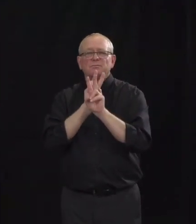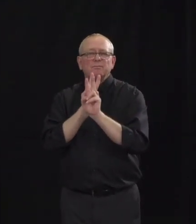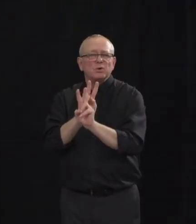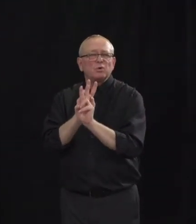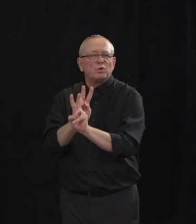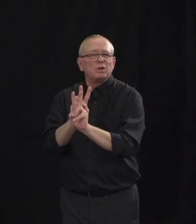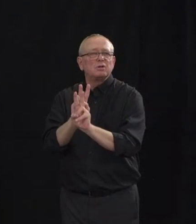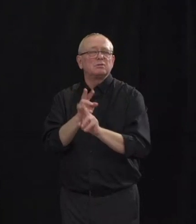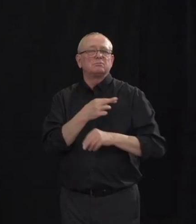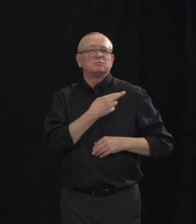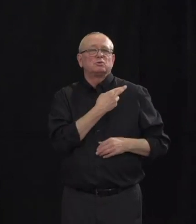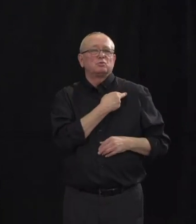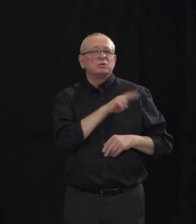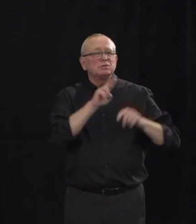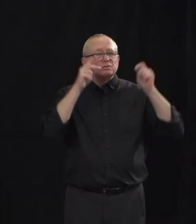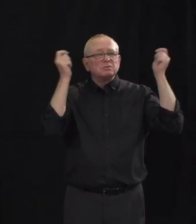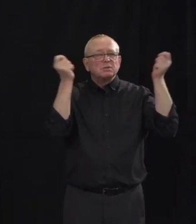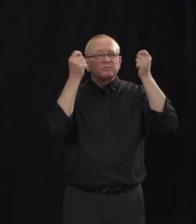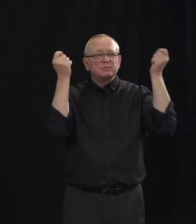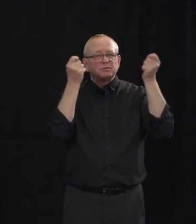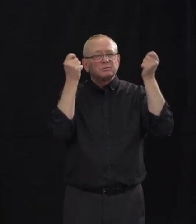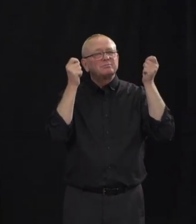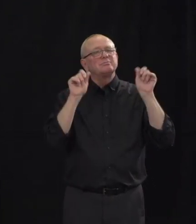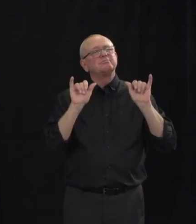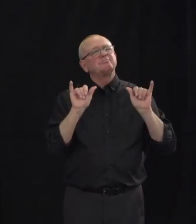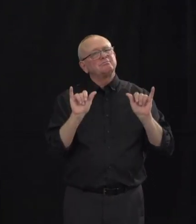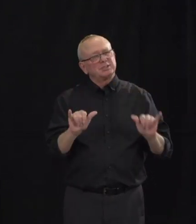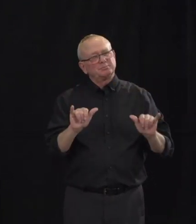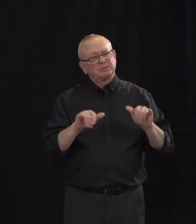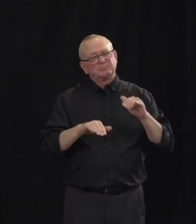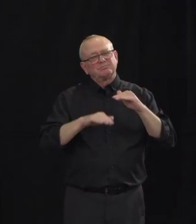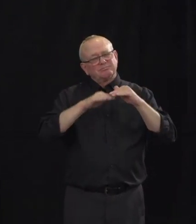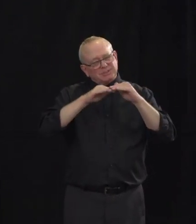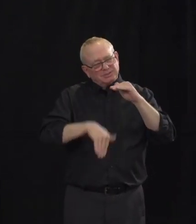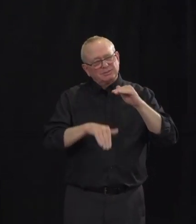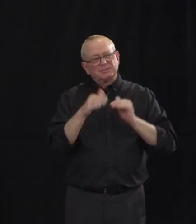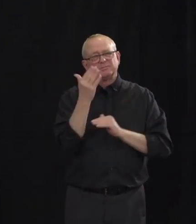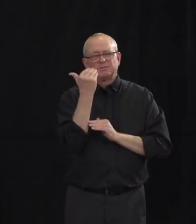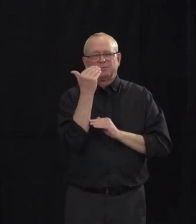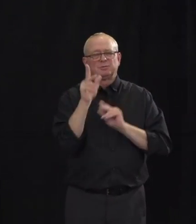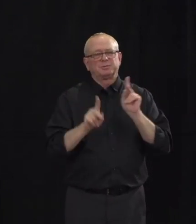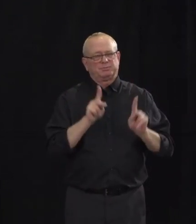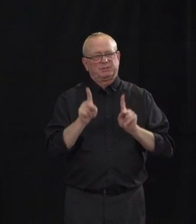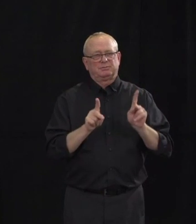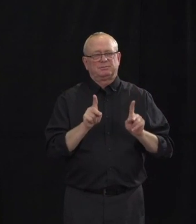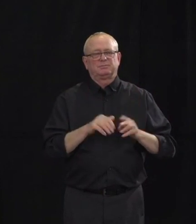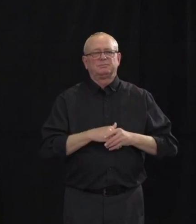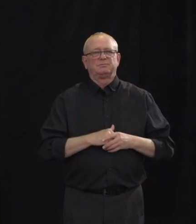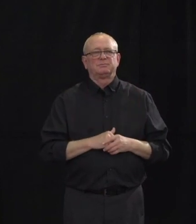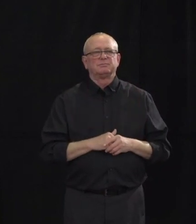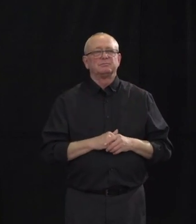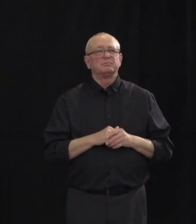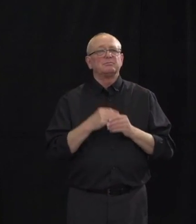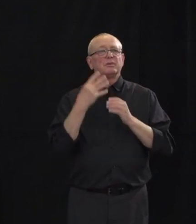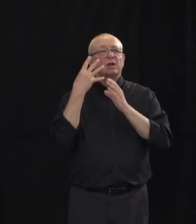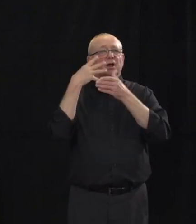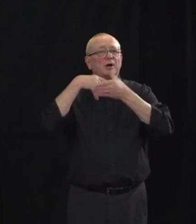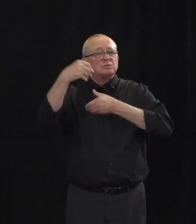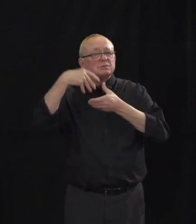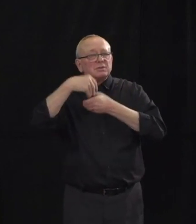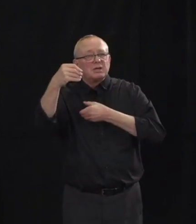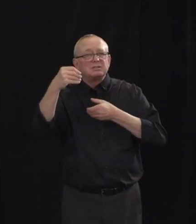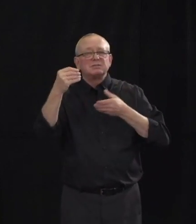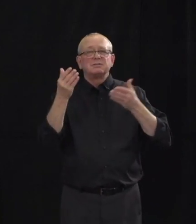celebrations. And while getting outdoors for fresh air and exercise is important to both our physical and mental health, this must not